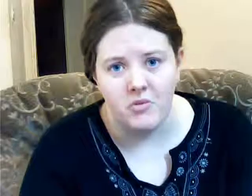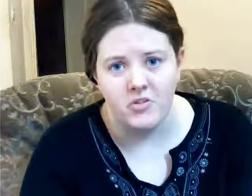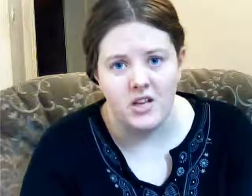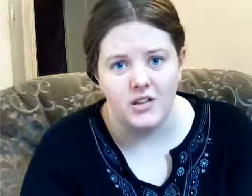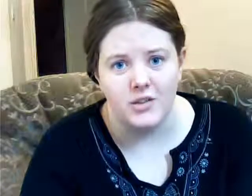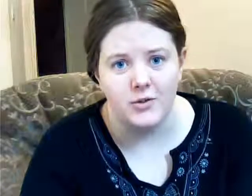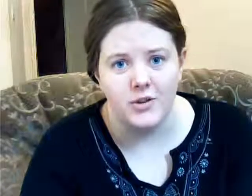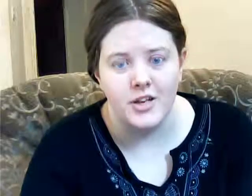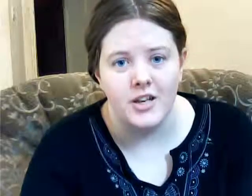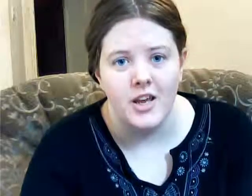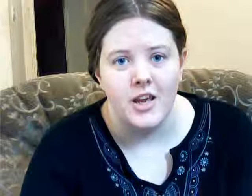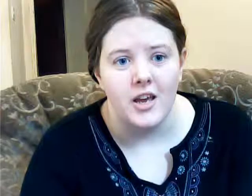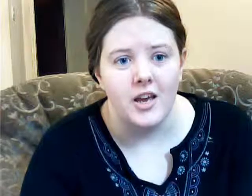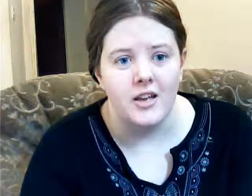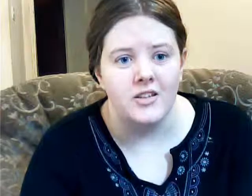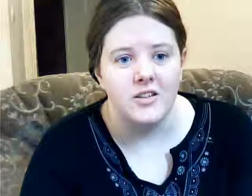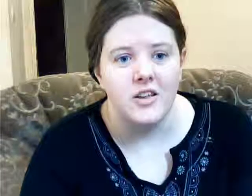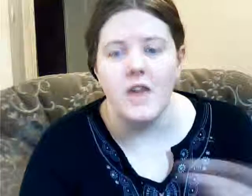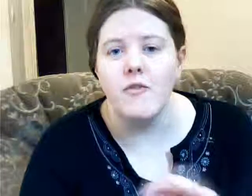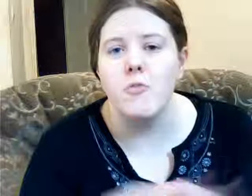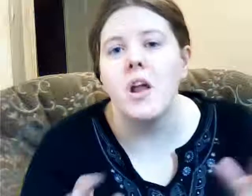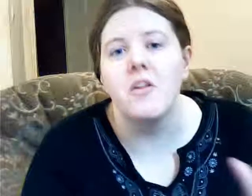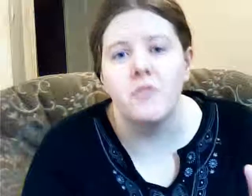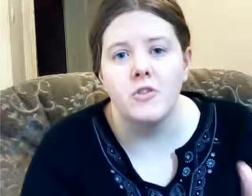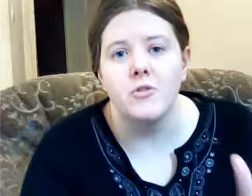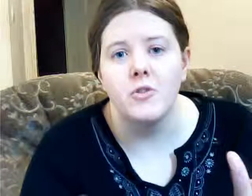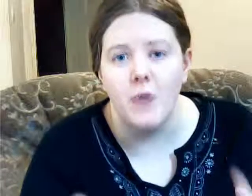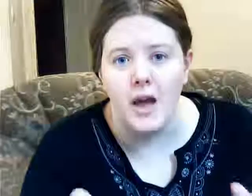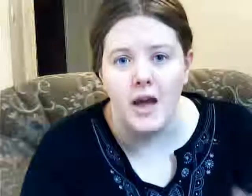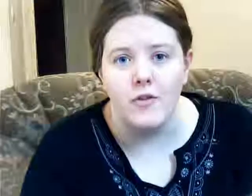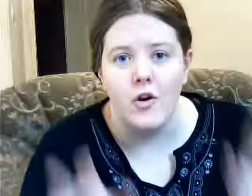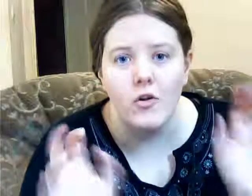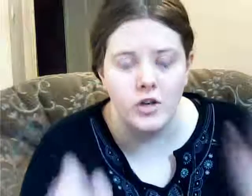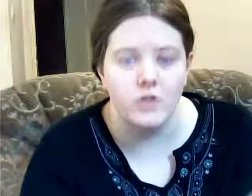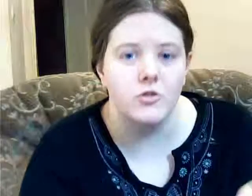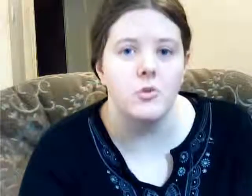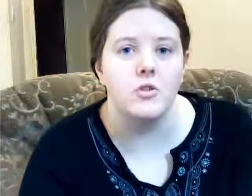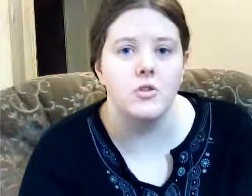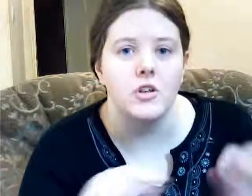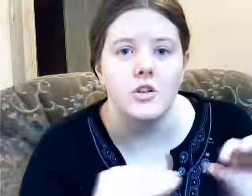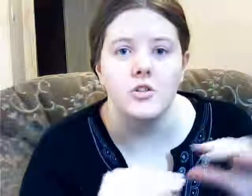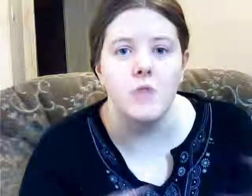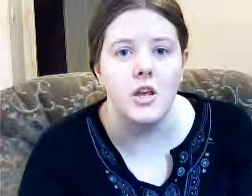assassin's creed as every playthrough you have of shadows of mordor is unique